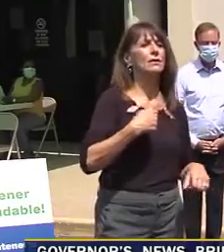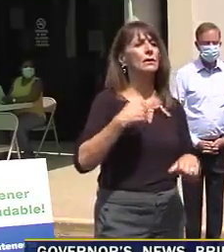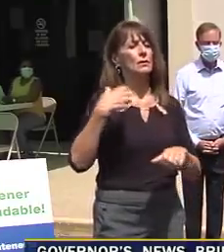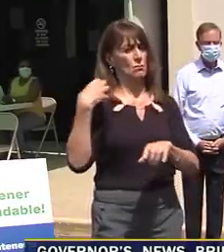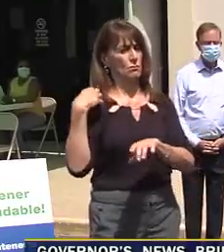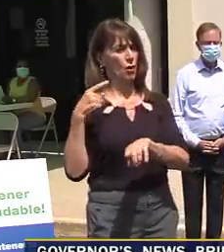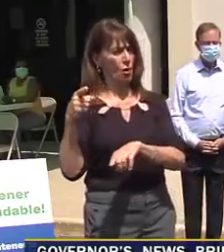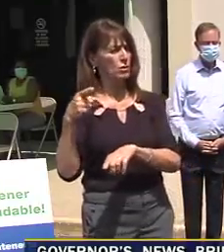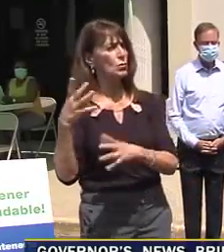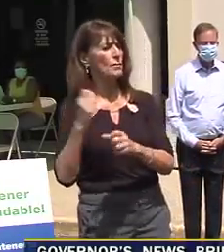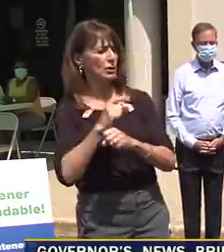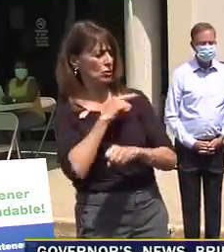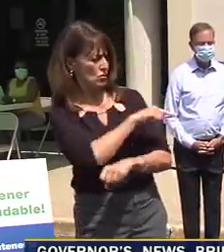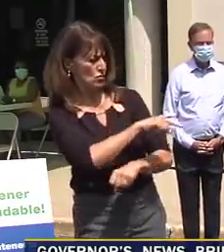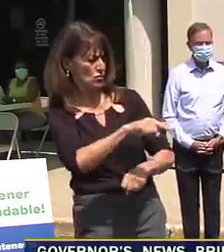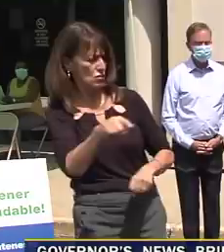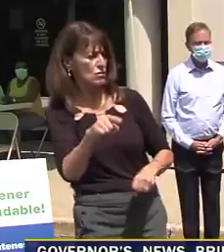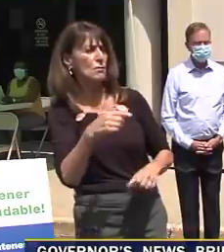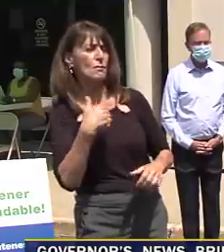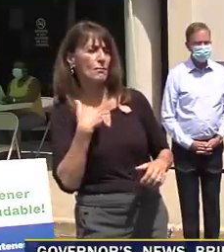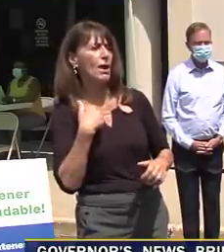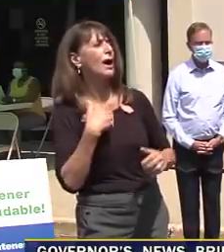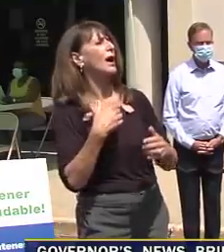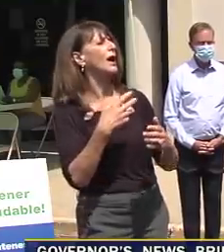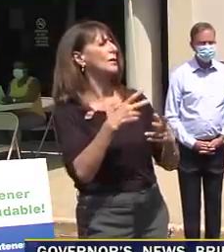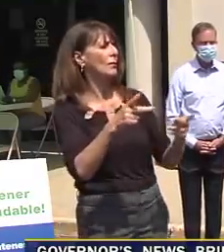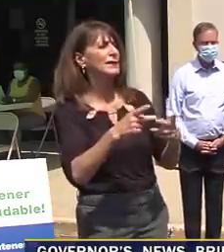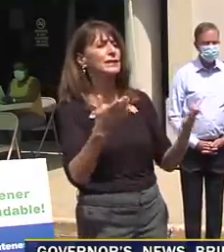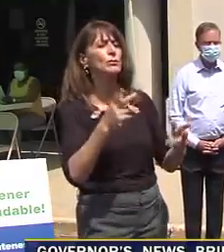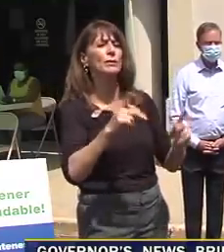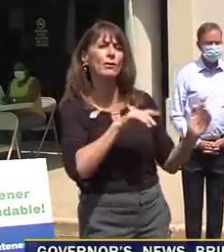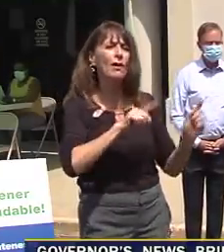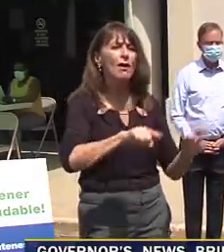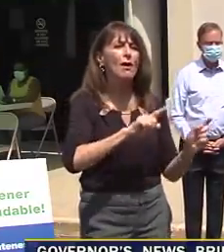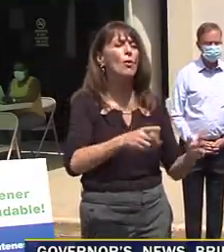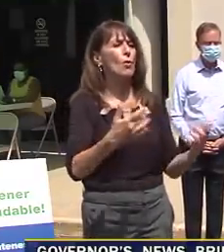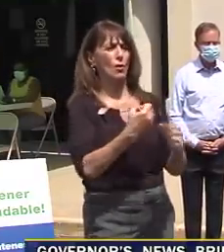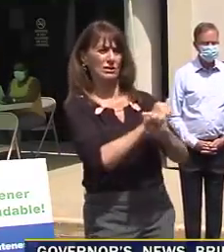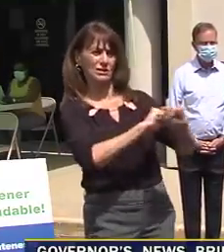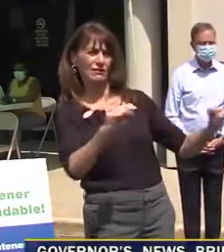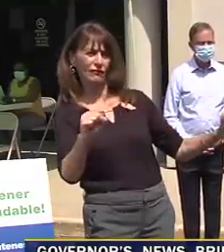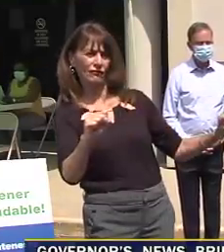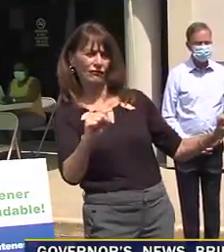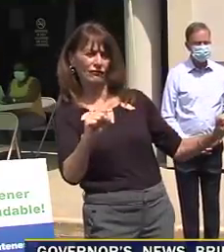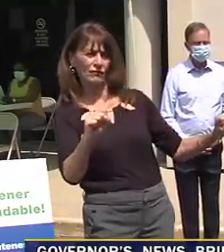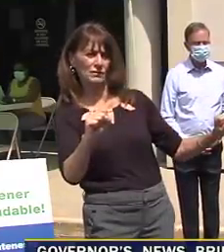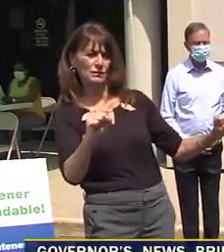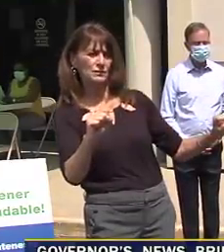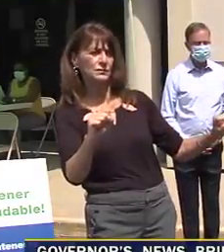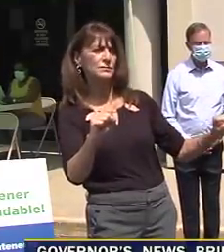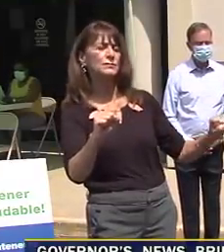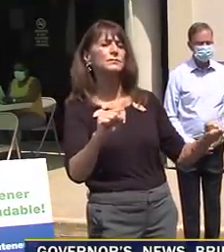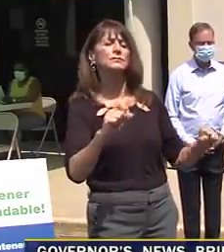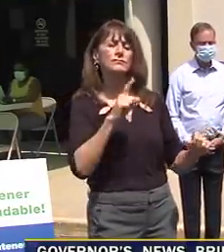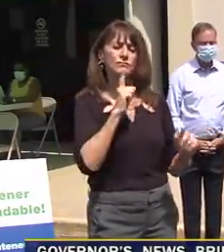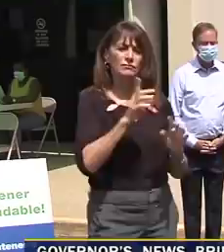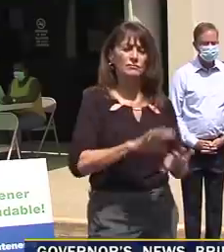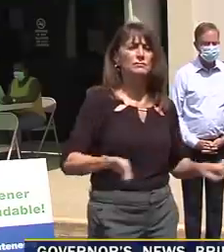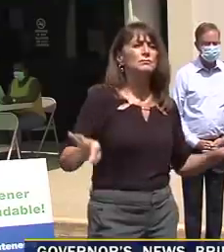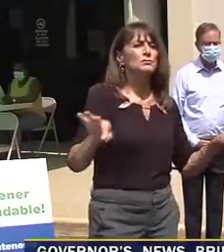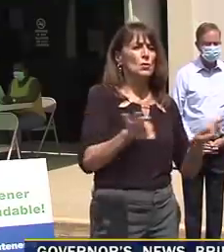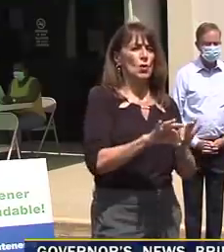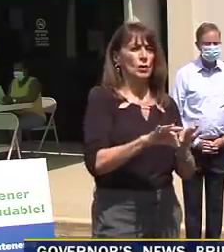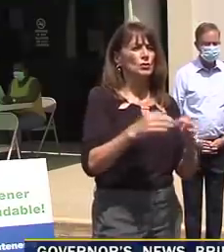make sure that their workplaces are safe for their employees. So our